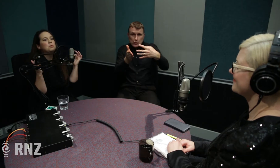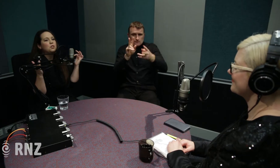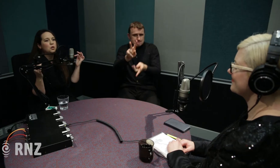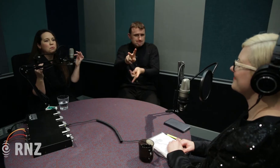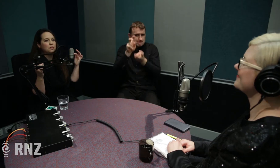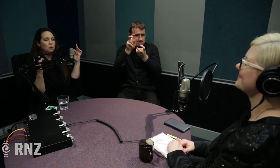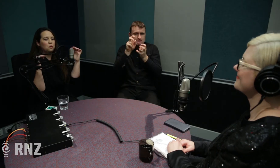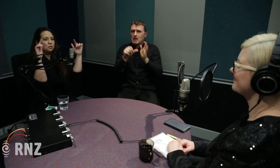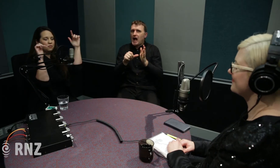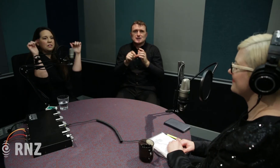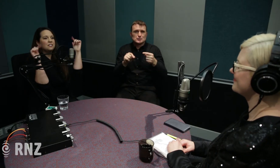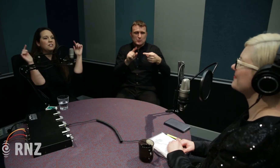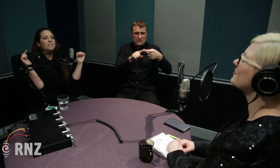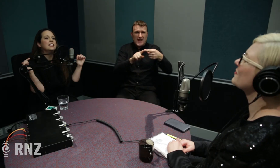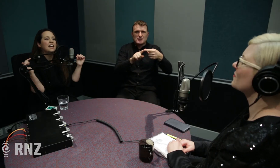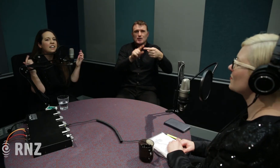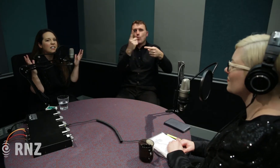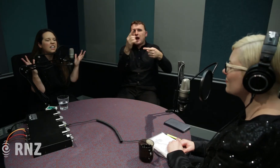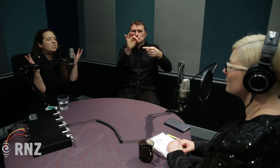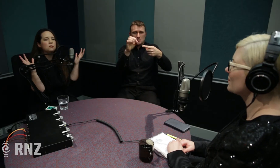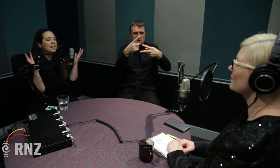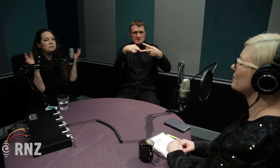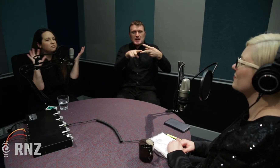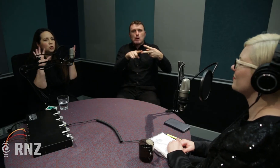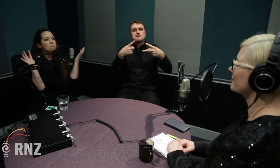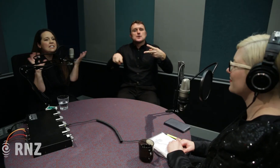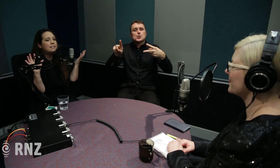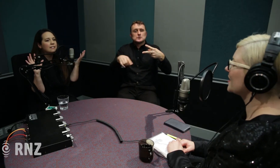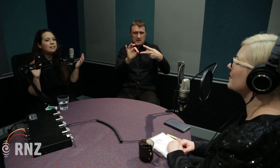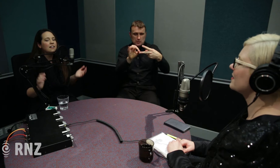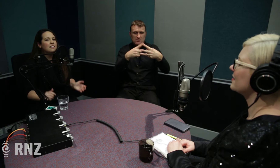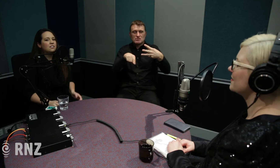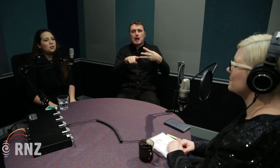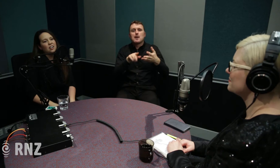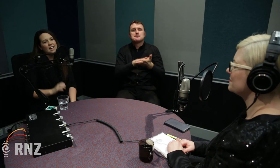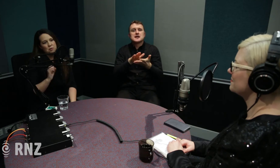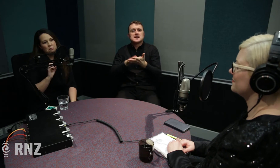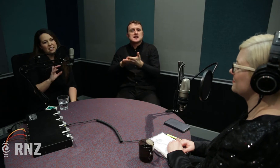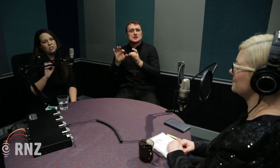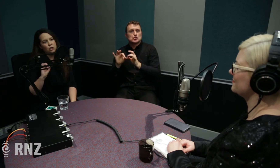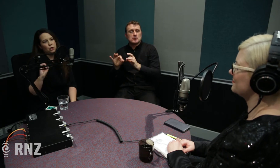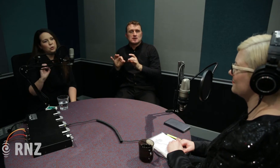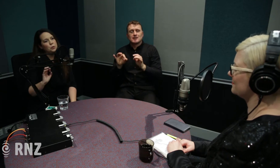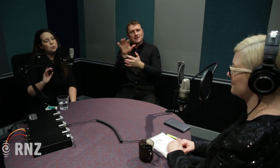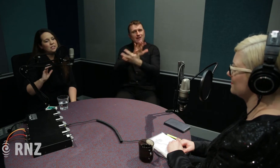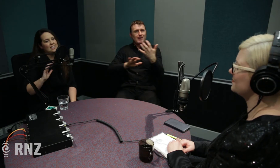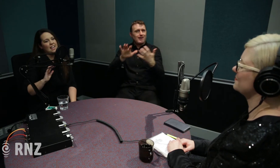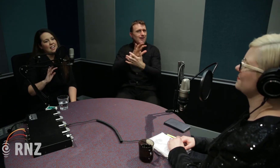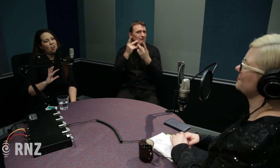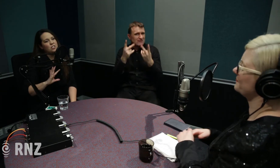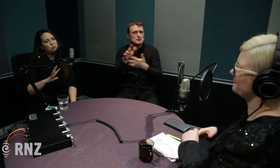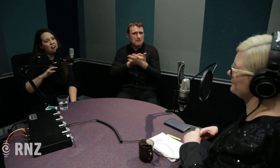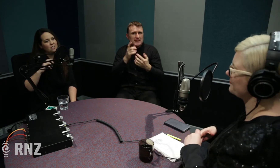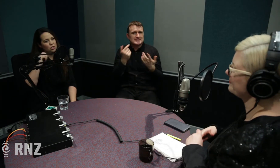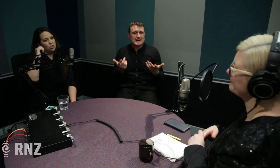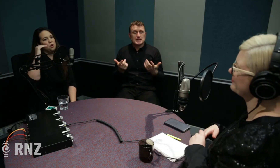have multiple interpreters all sort of doing different things, and it just becomes a visual mess. So you kind of have to pick and choose, and